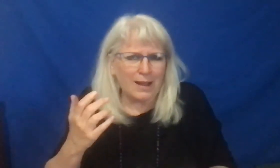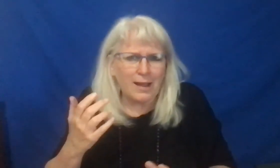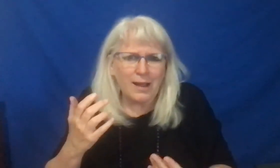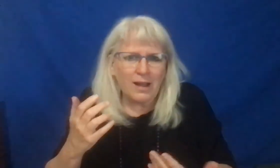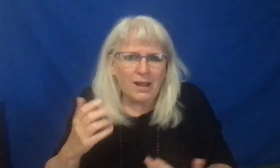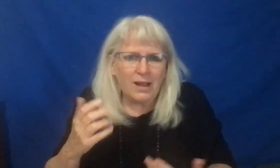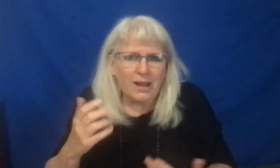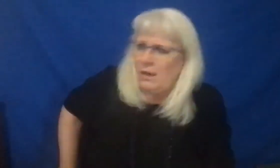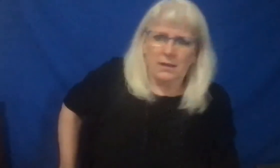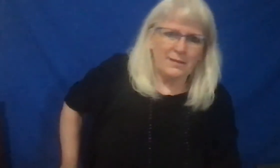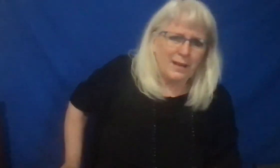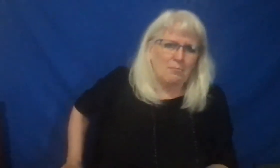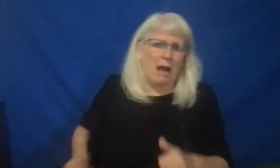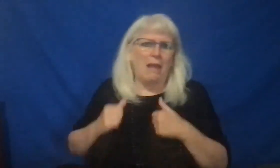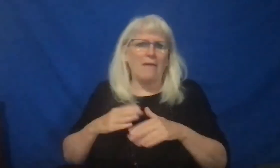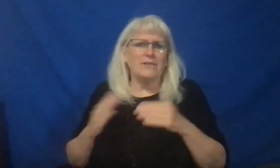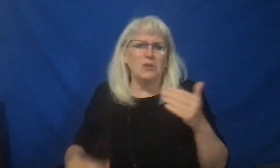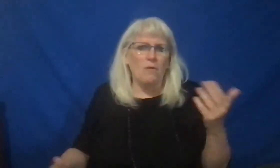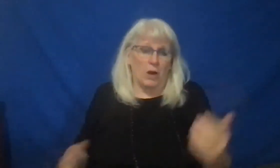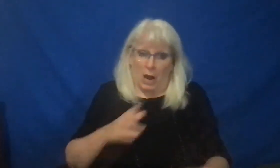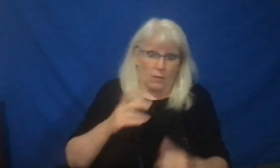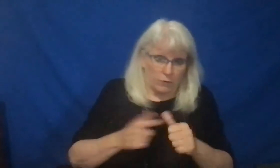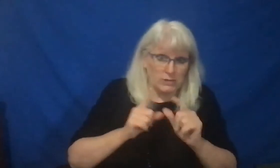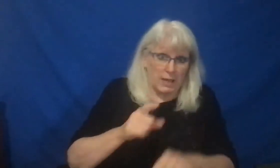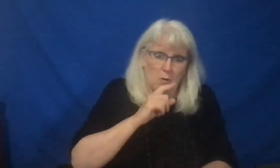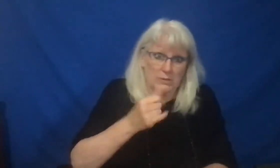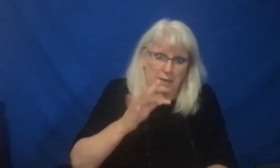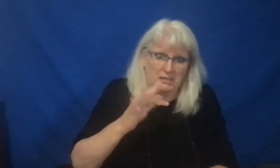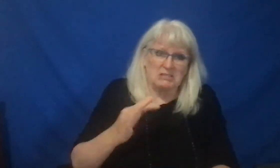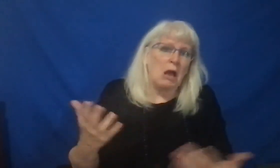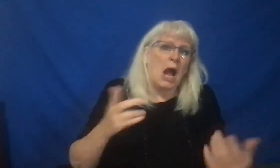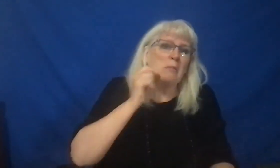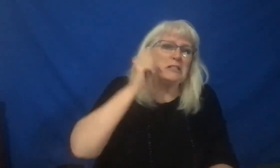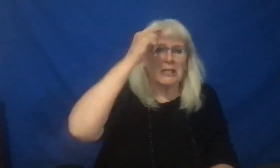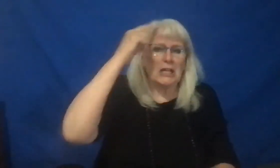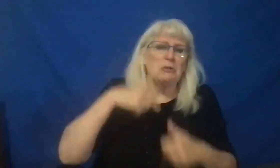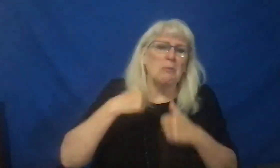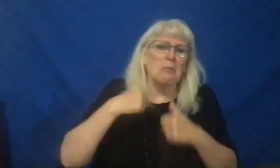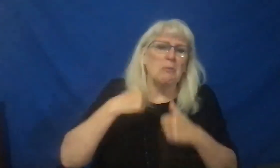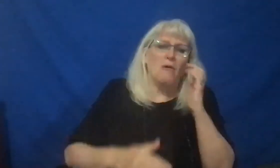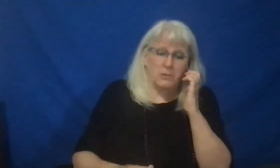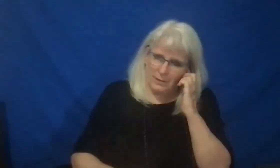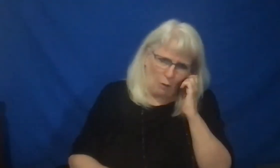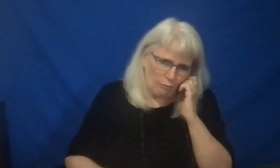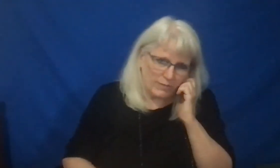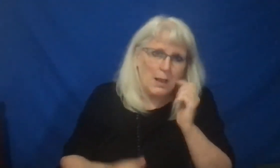It's all over. And man, not even close. Not even close. Um,